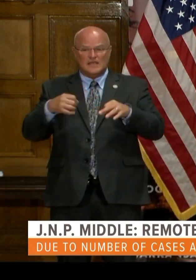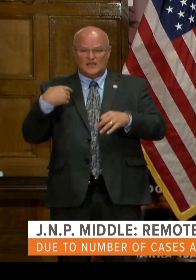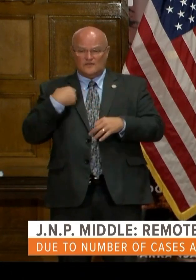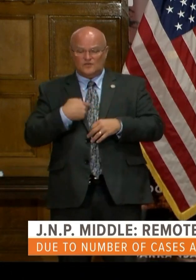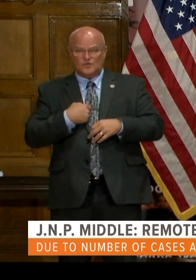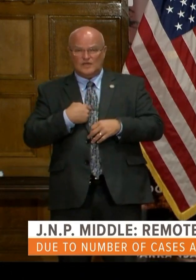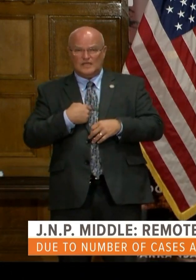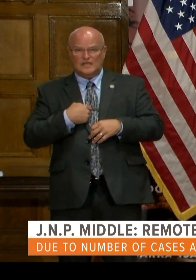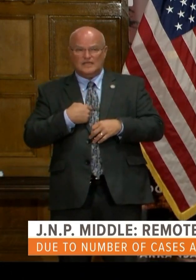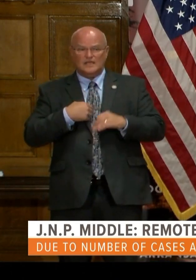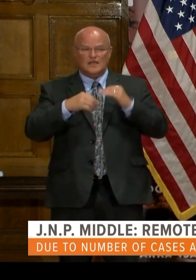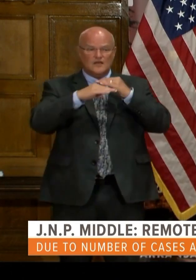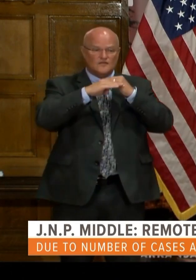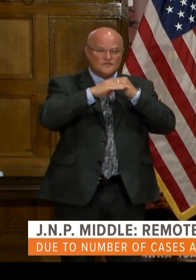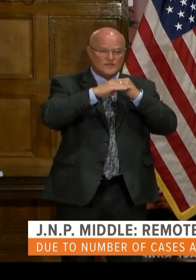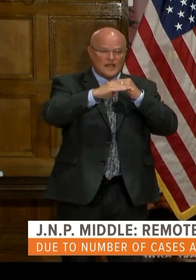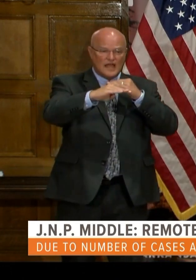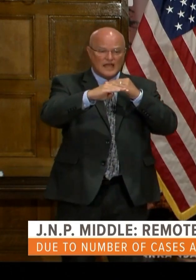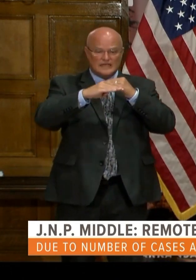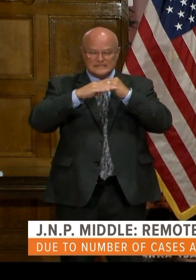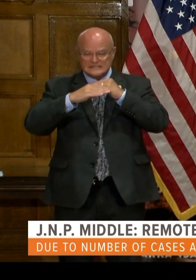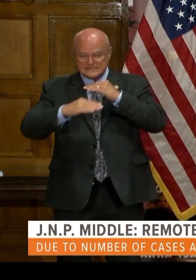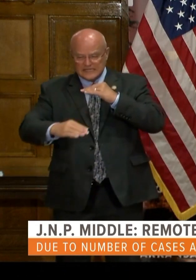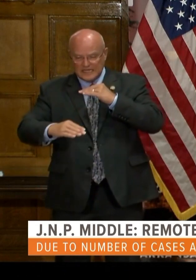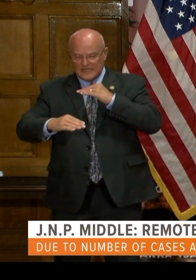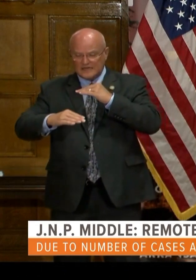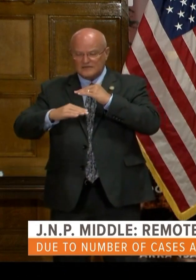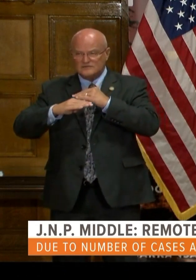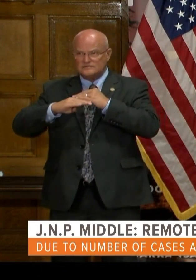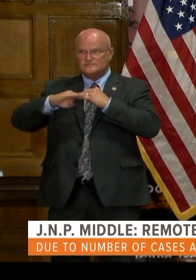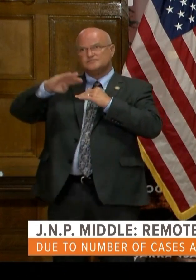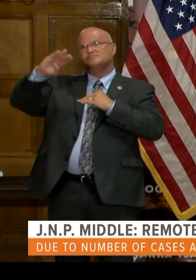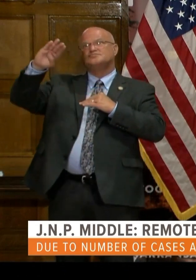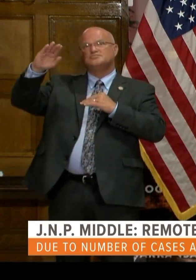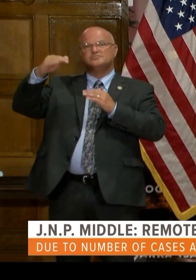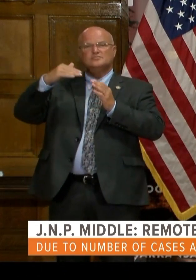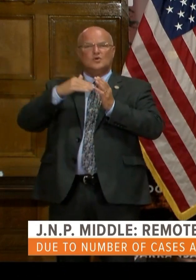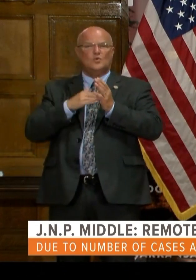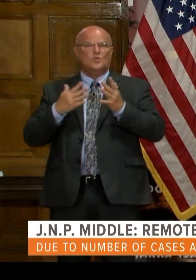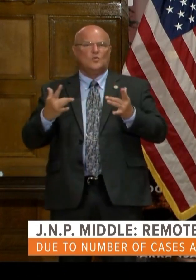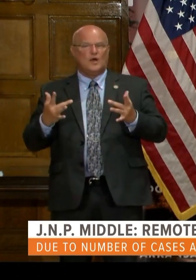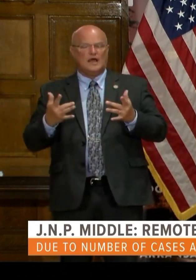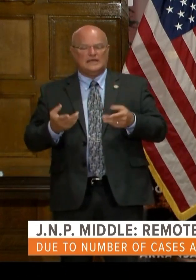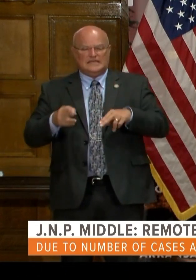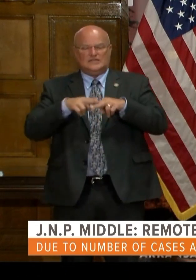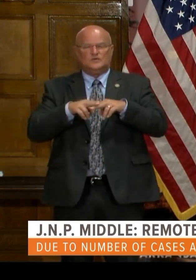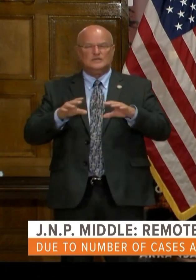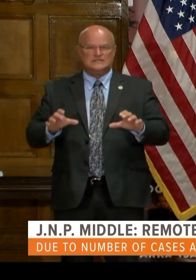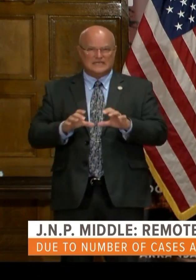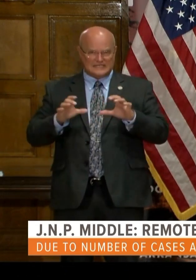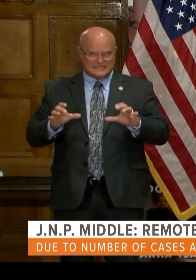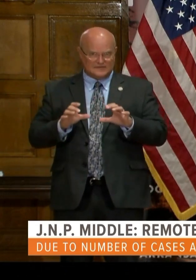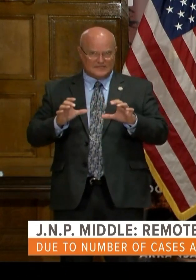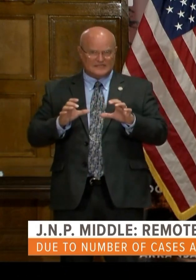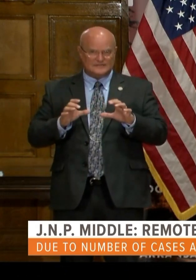go flat, whether we go down, or whether we're going to wind up going up because of increased activity